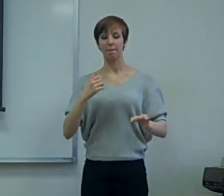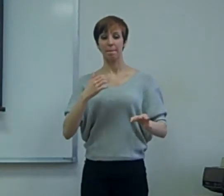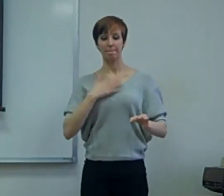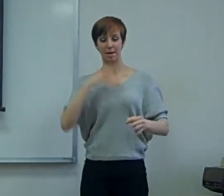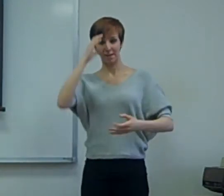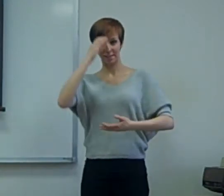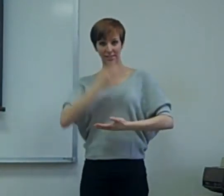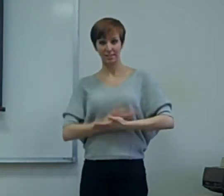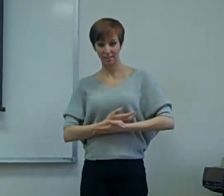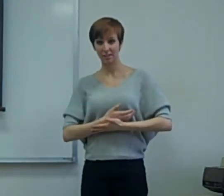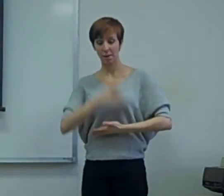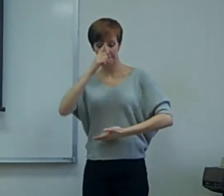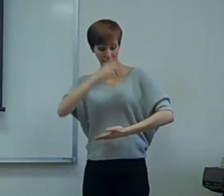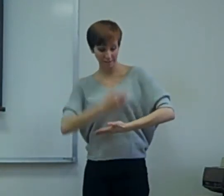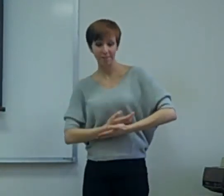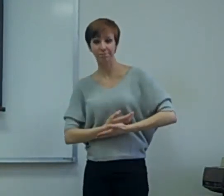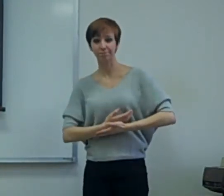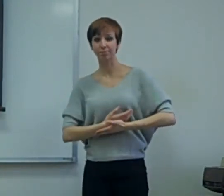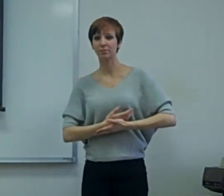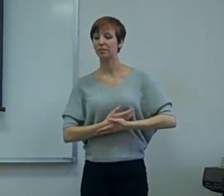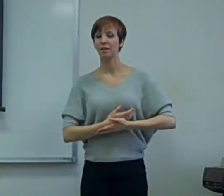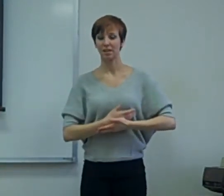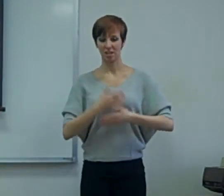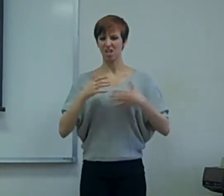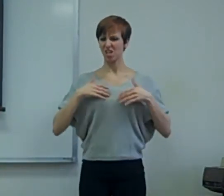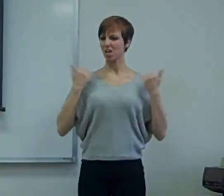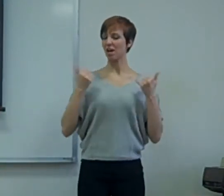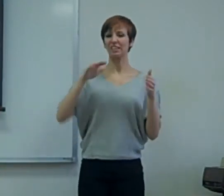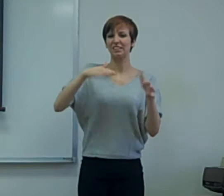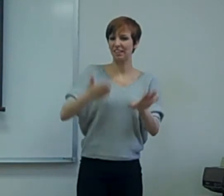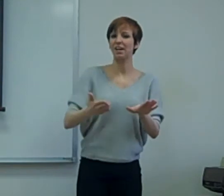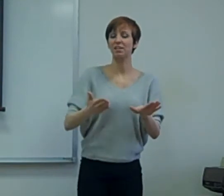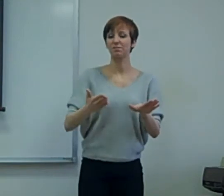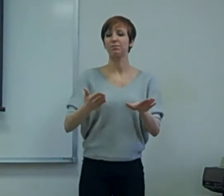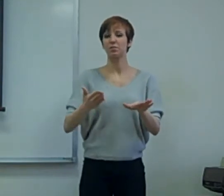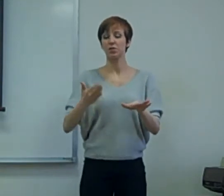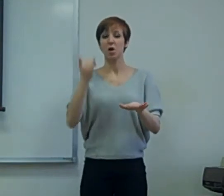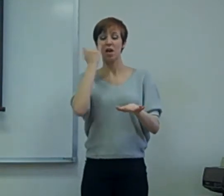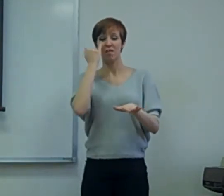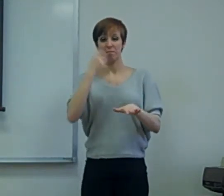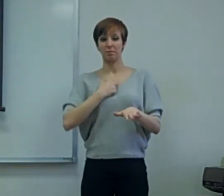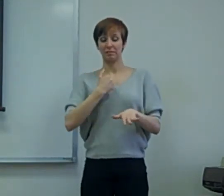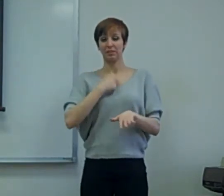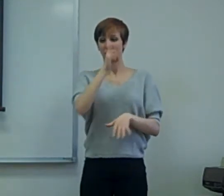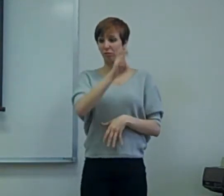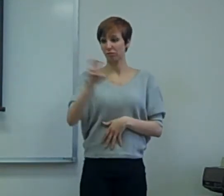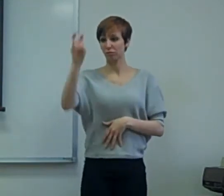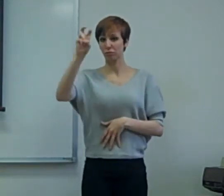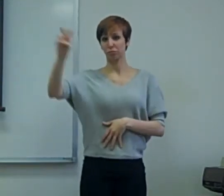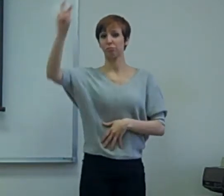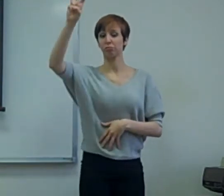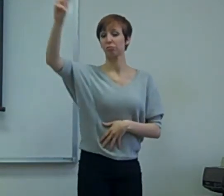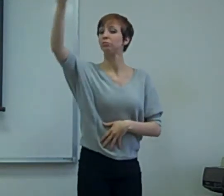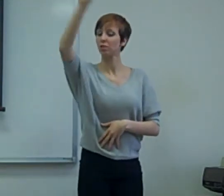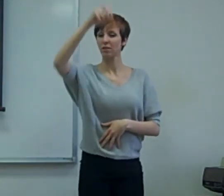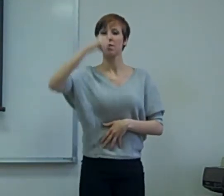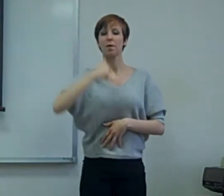go to a lot of places that I think he should have gotten to go to. So when I go places that he's never been, I take his ashes with me, and I sprinkle